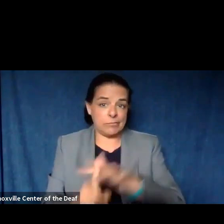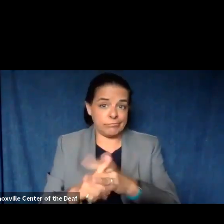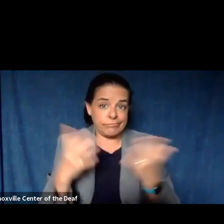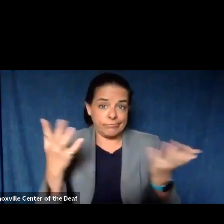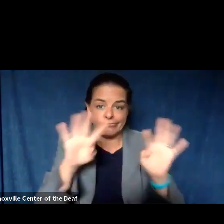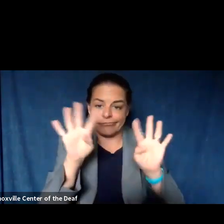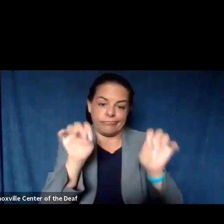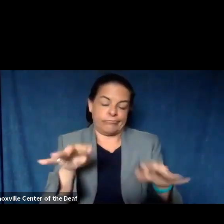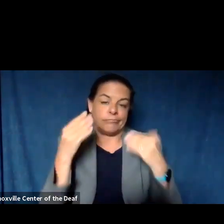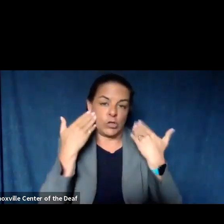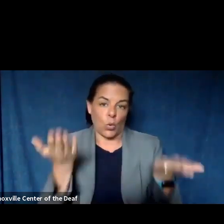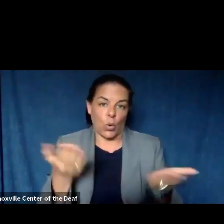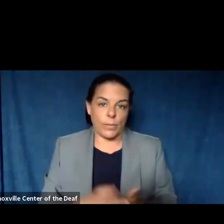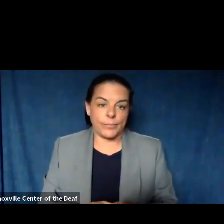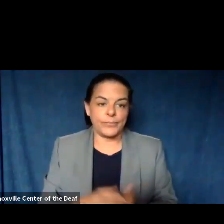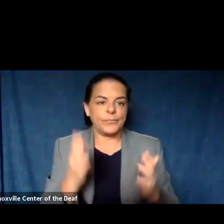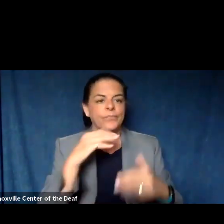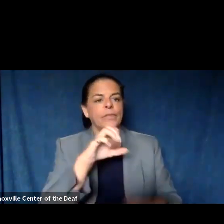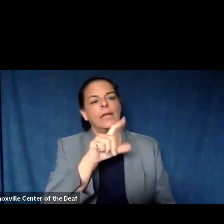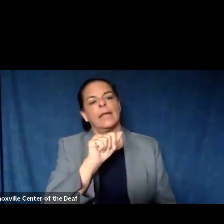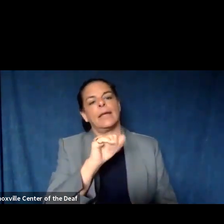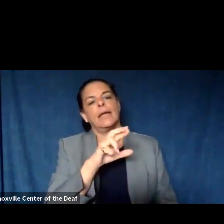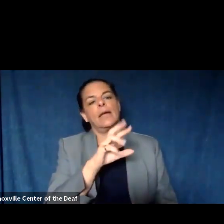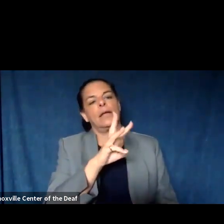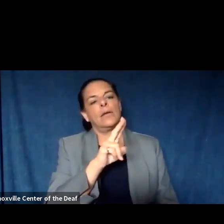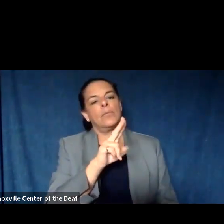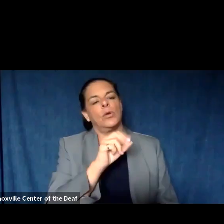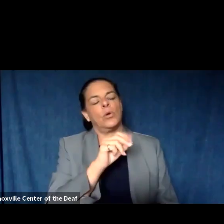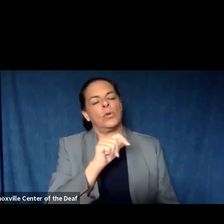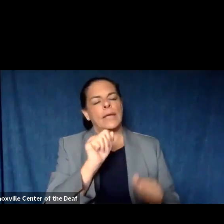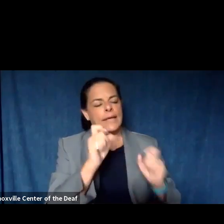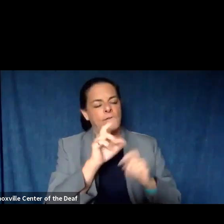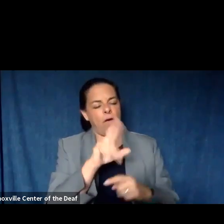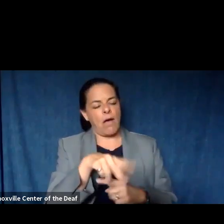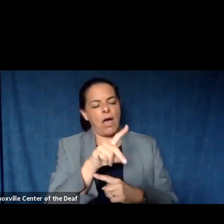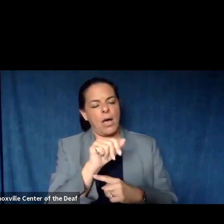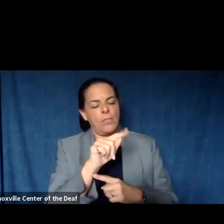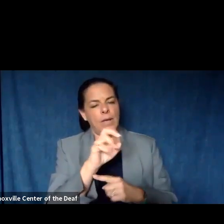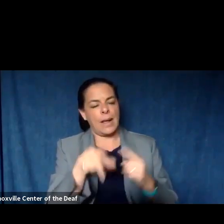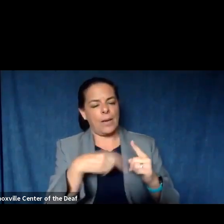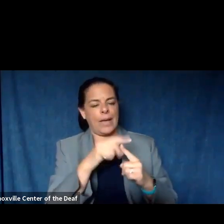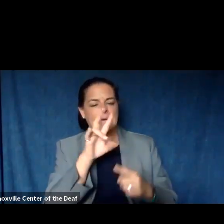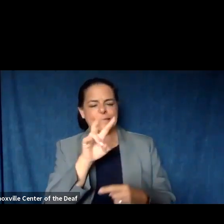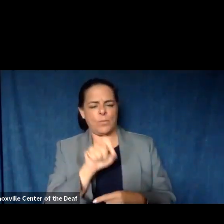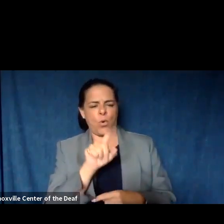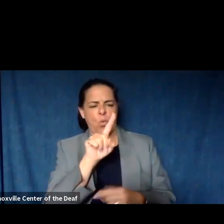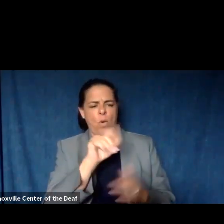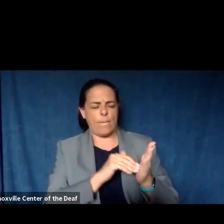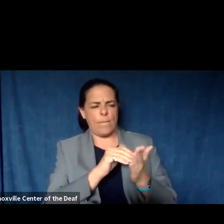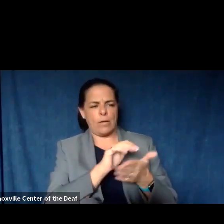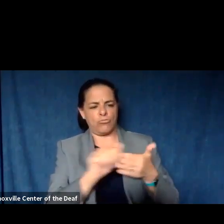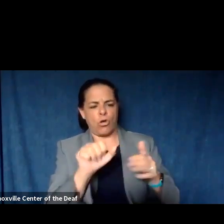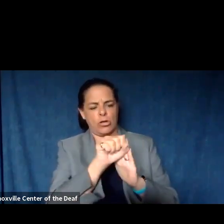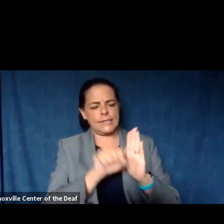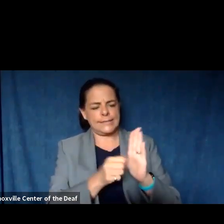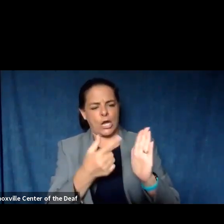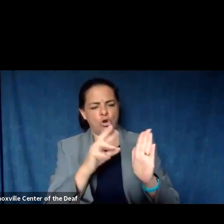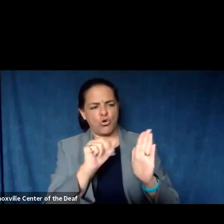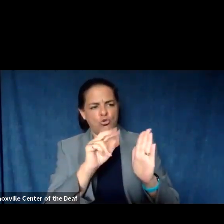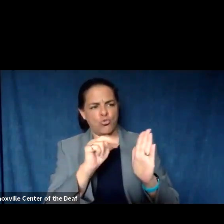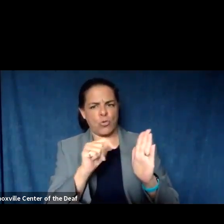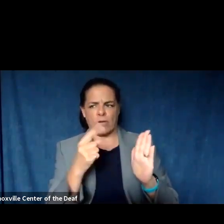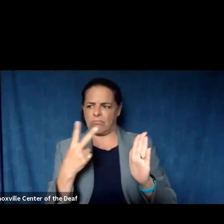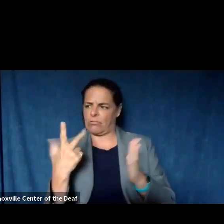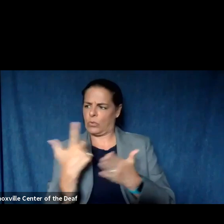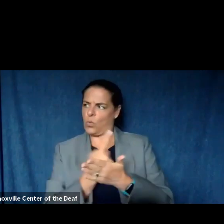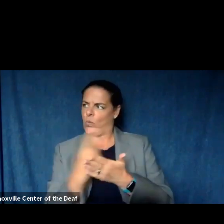don't know. From Claire with WUOT, can you give an update on the $7.1 million state grant announced a couple weeks ago? What is the